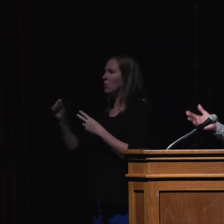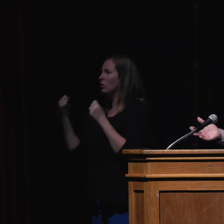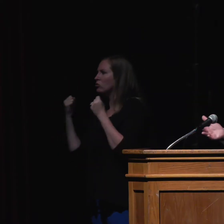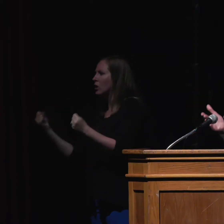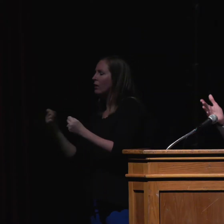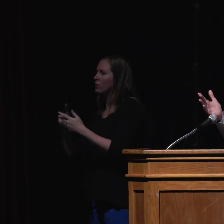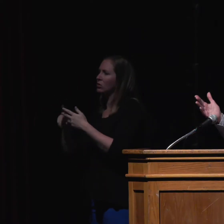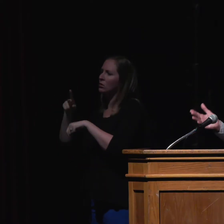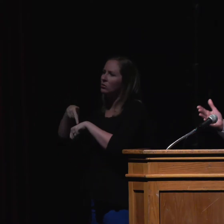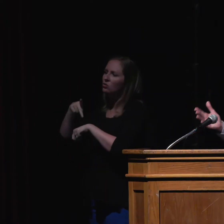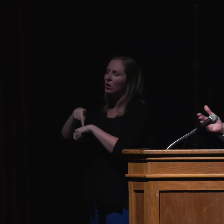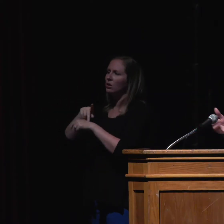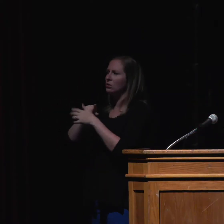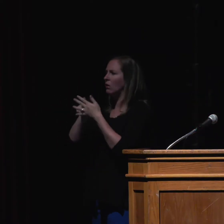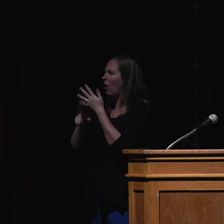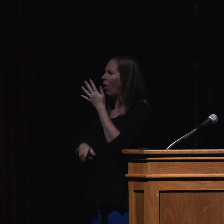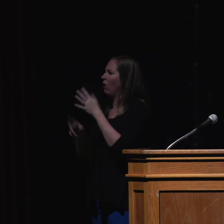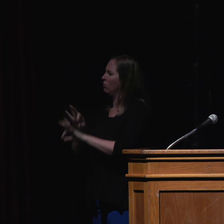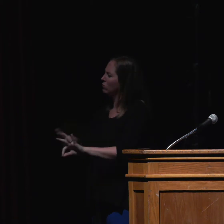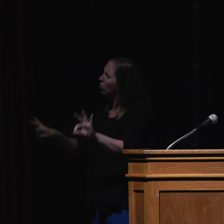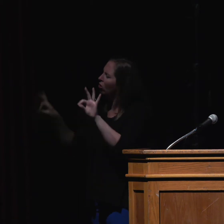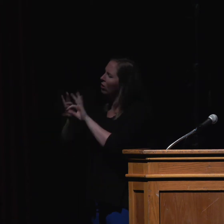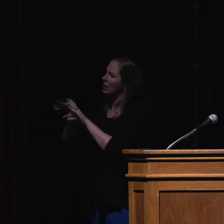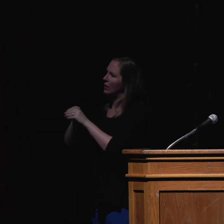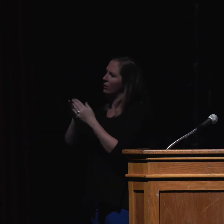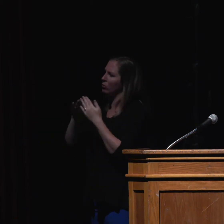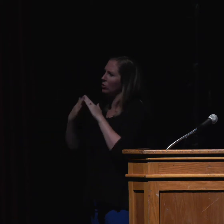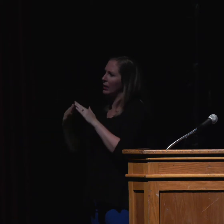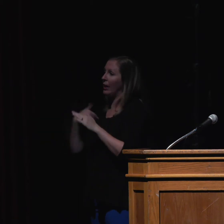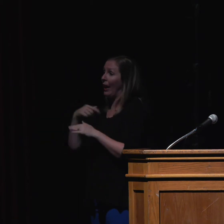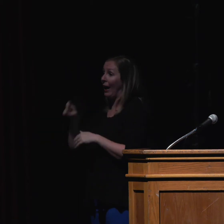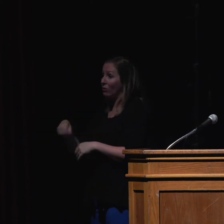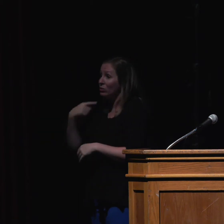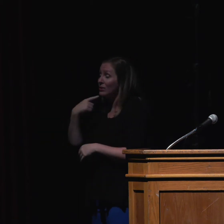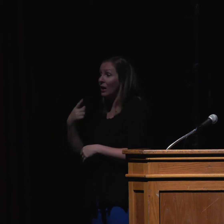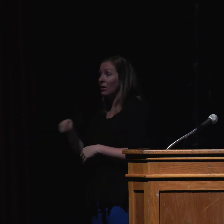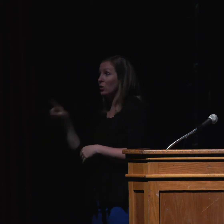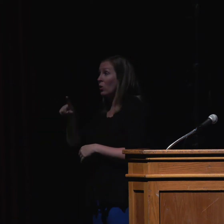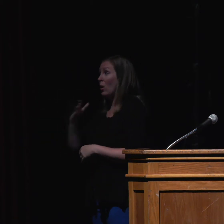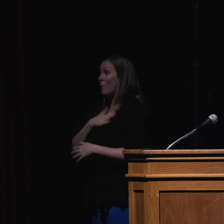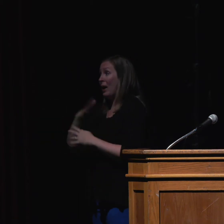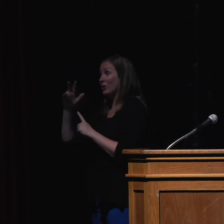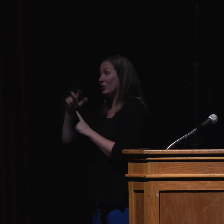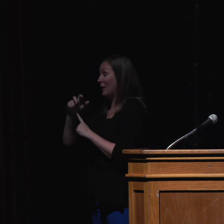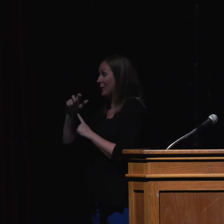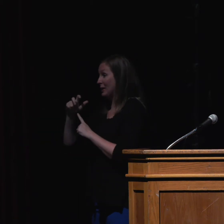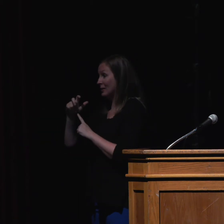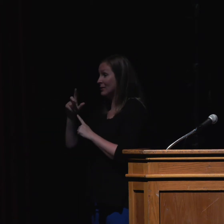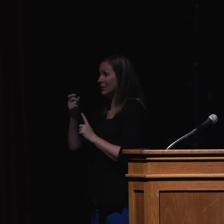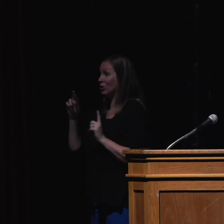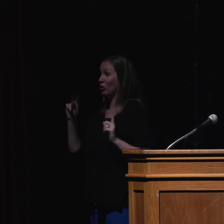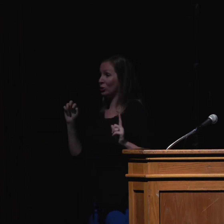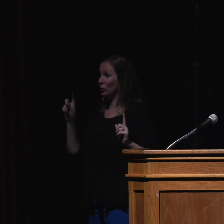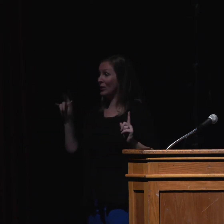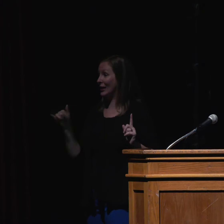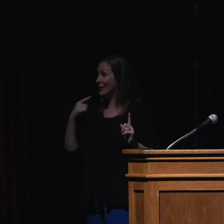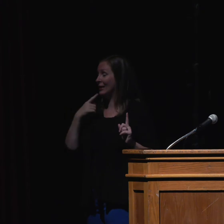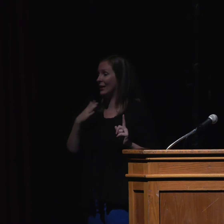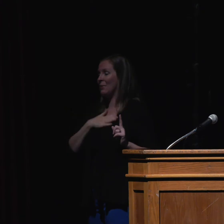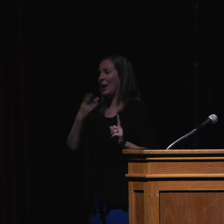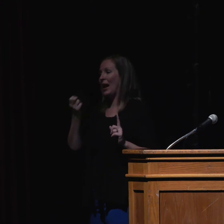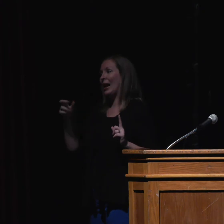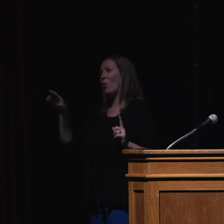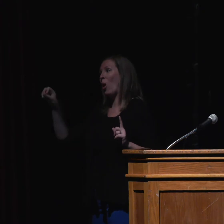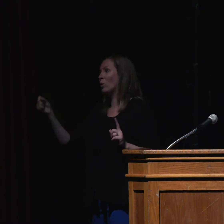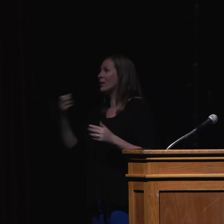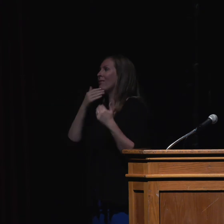drivers, administrators, is so important to our community that I just have to say that you are my champions, as Dr. Twitty has said, and also my heroes. Thanks so